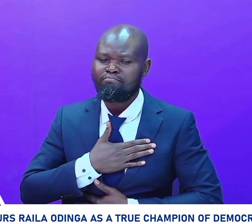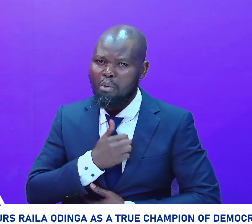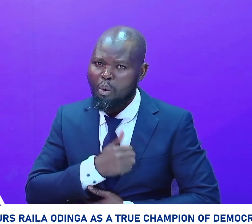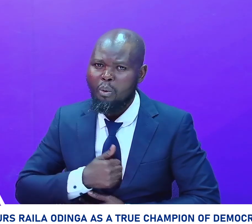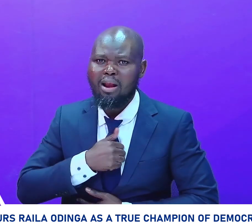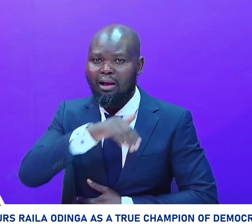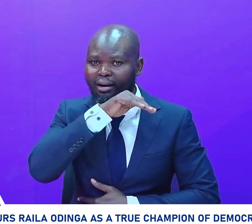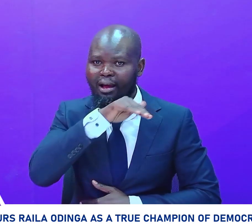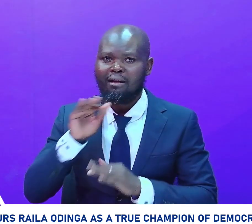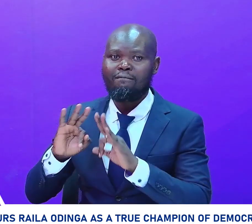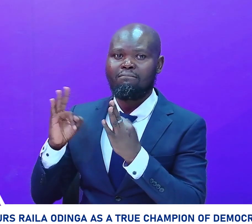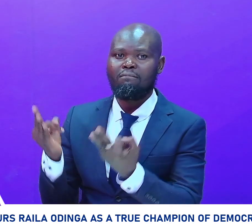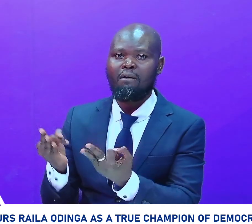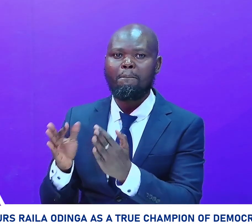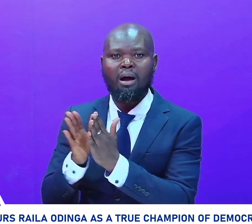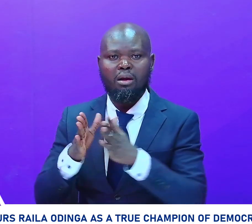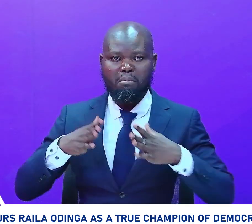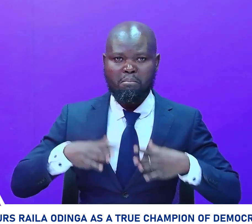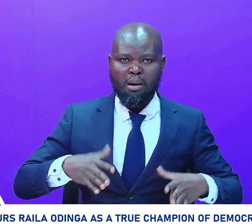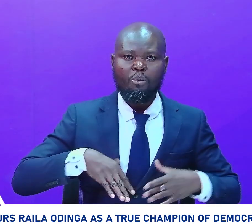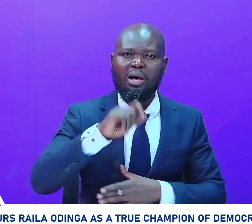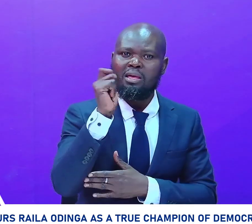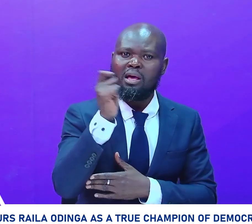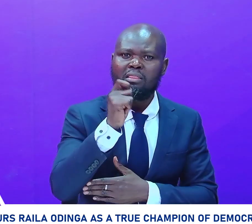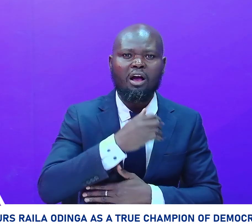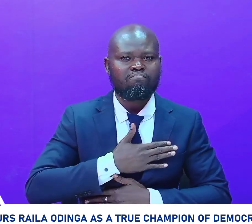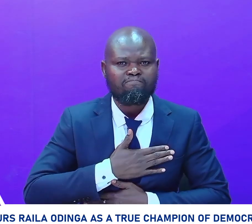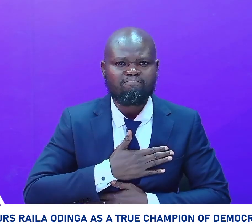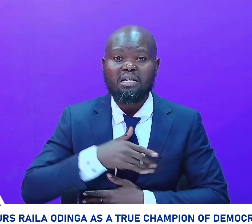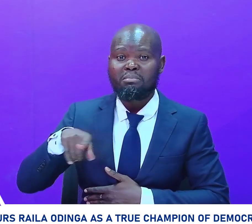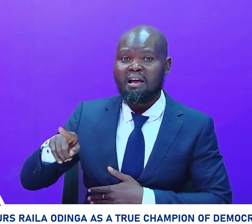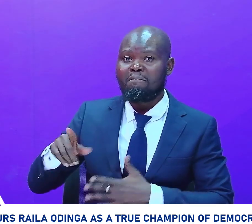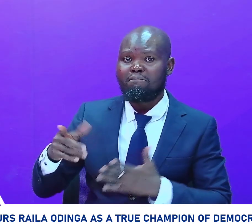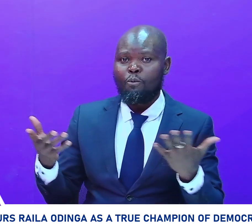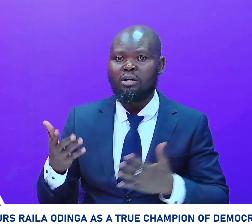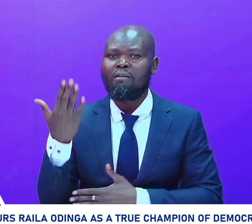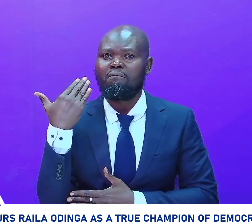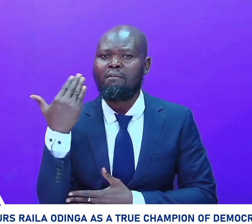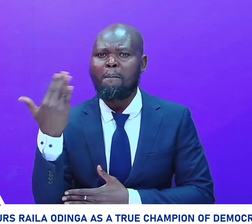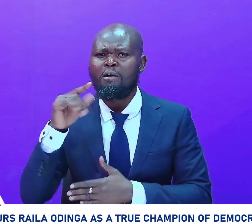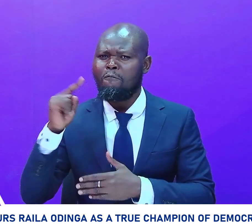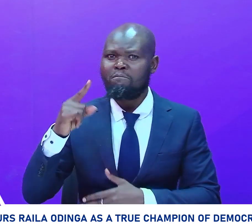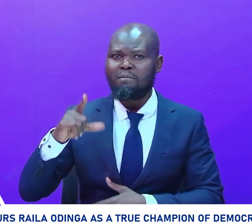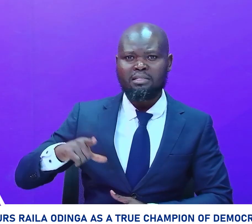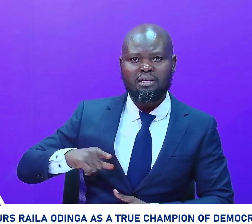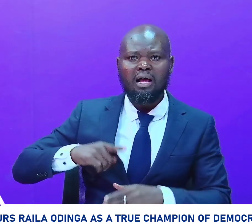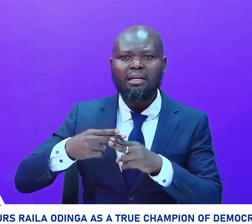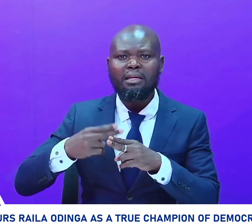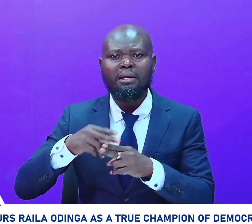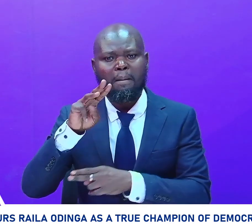the people of Kenya on behalf of himself and the former First Lady Michelle Obama. Global leaders have continued